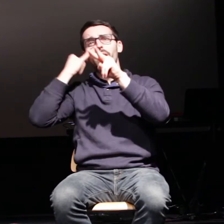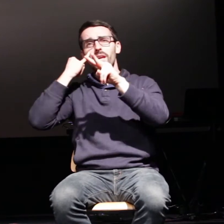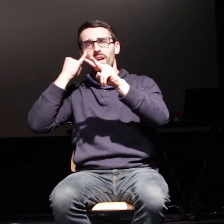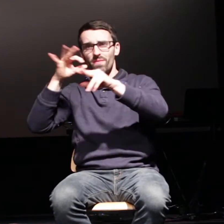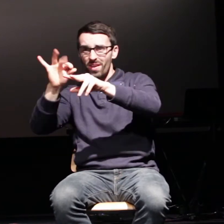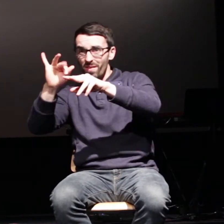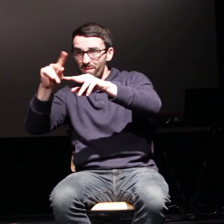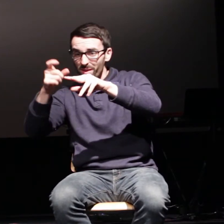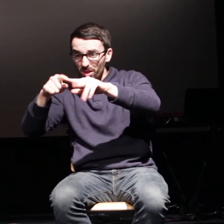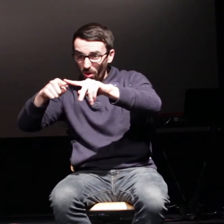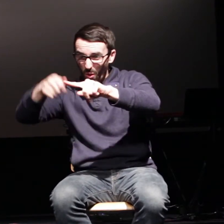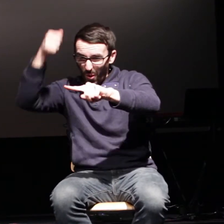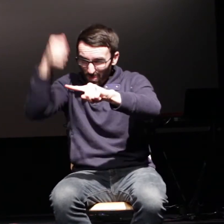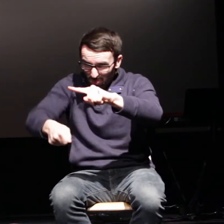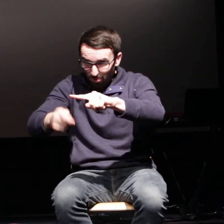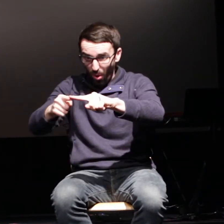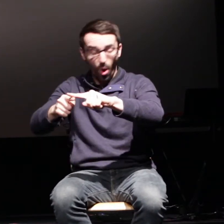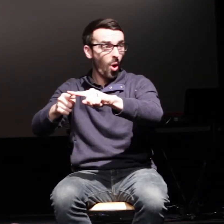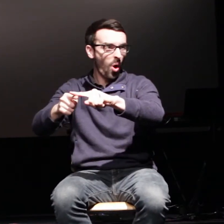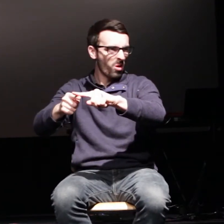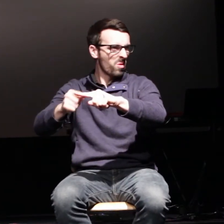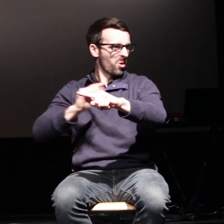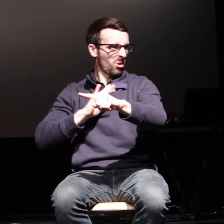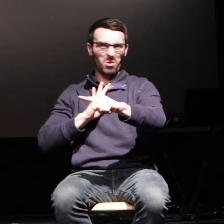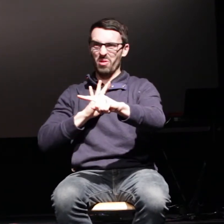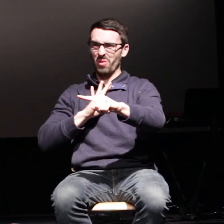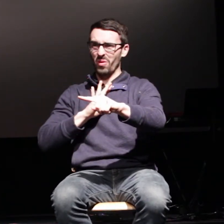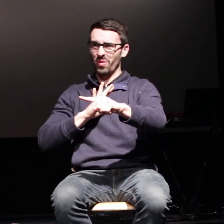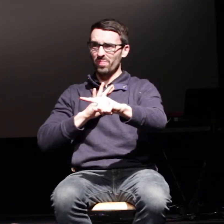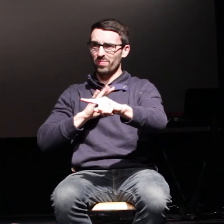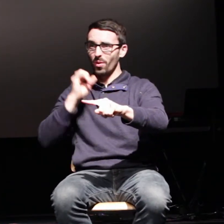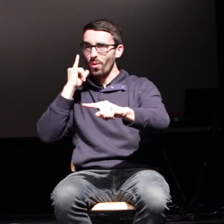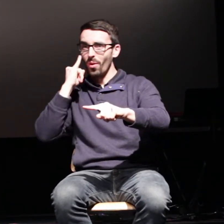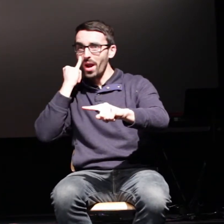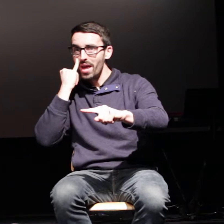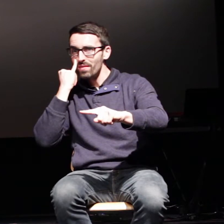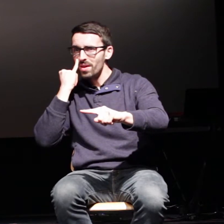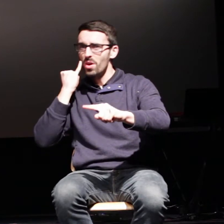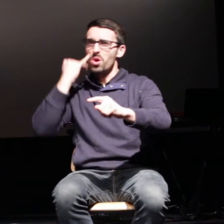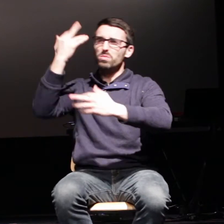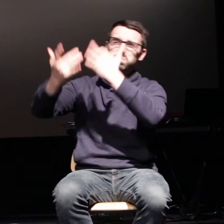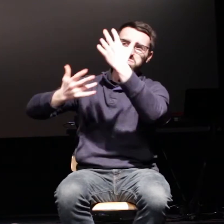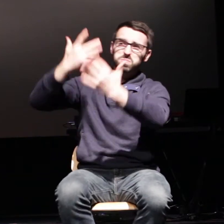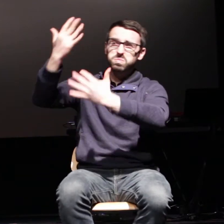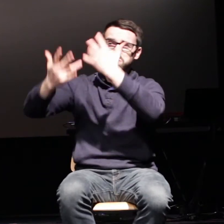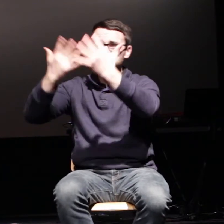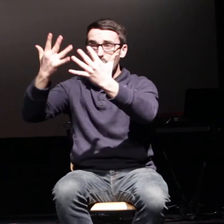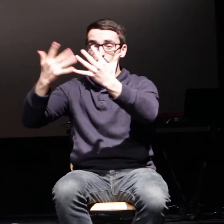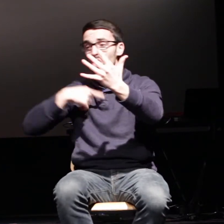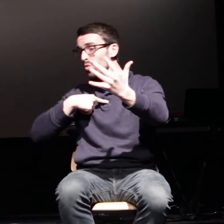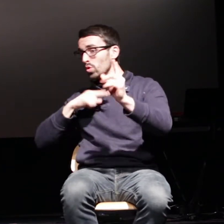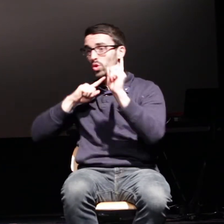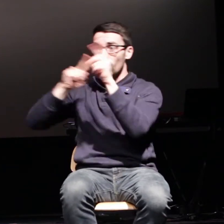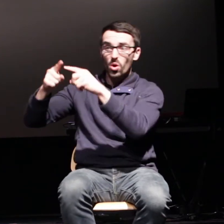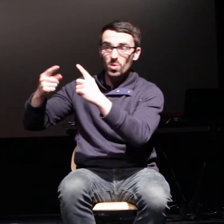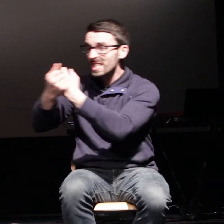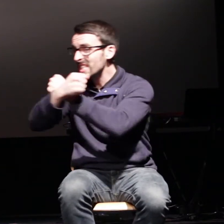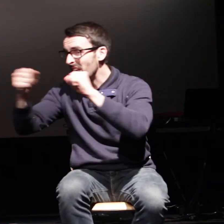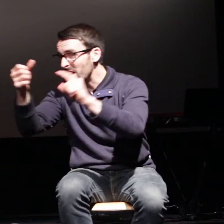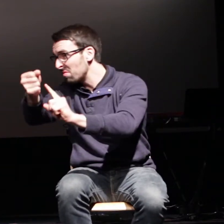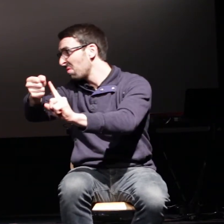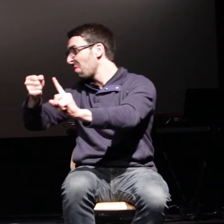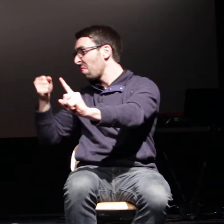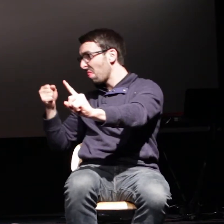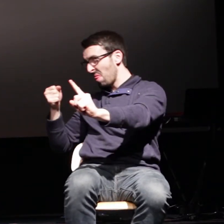finger, that's kind of cool. If you burn yourself putting out a fire to save everyone else's life, that is awesome. You become like a local